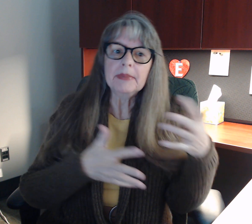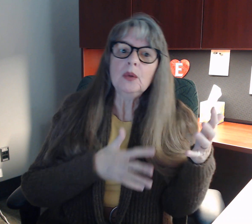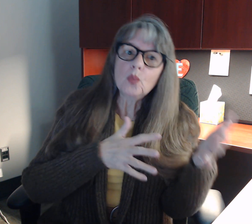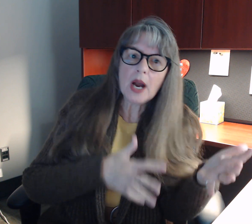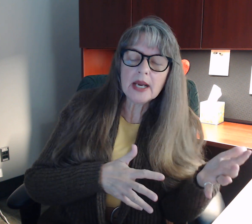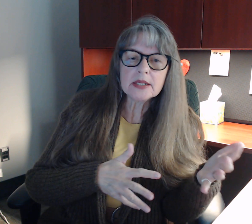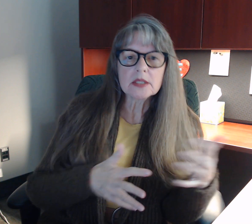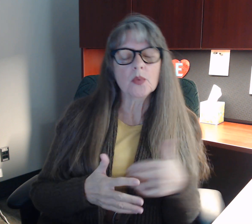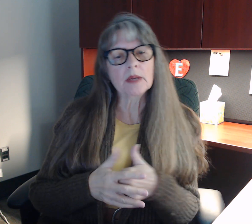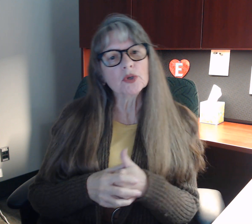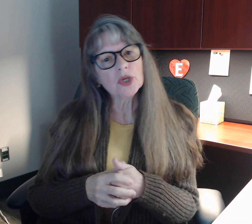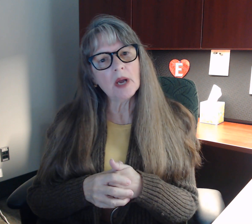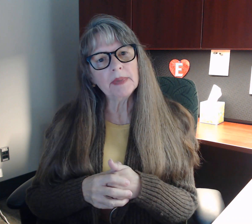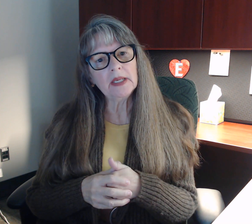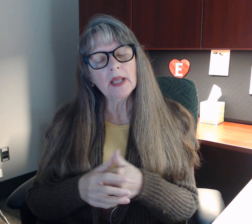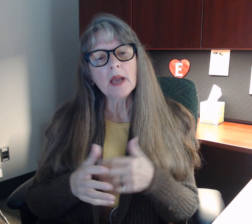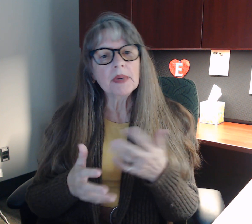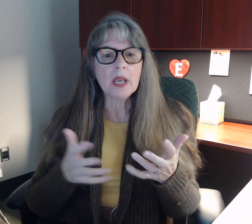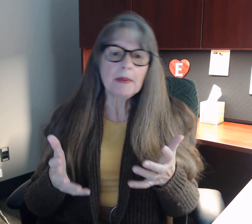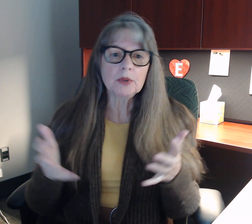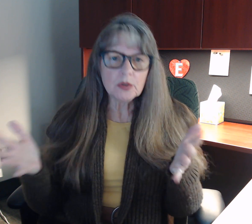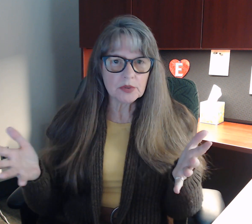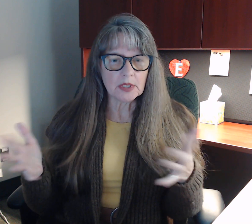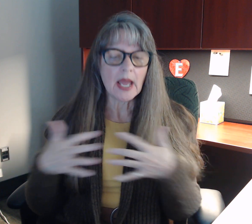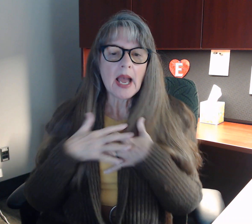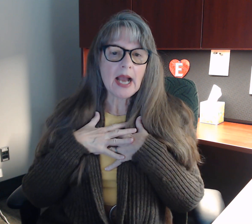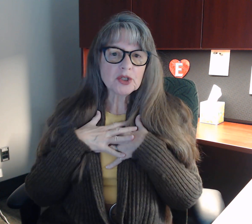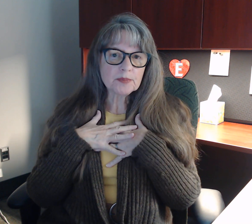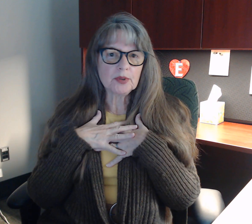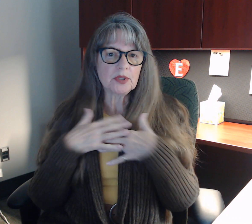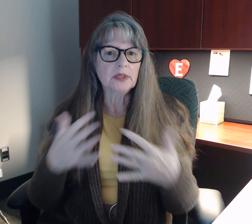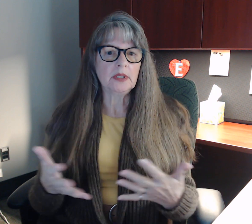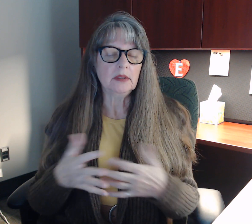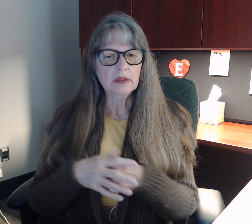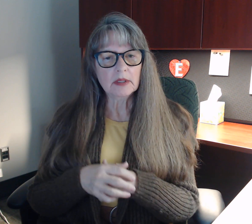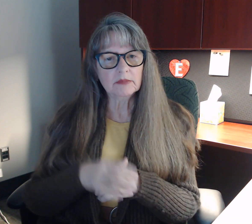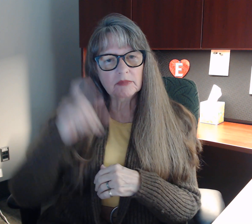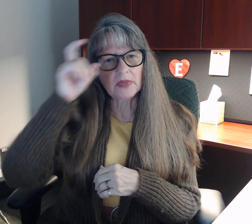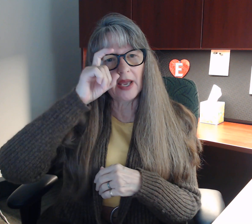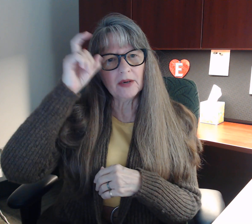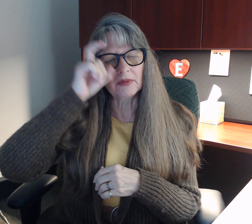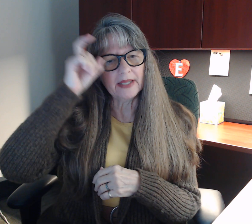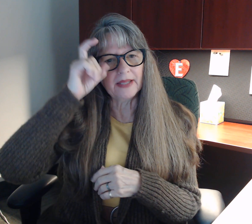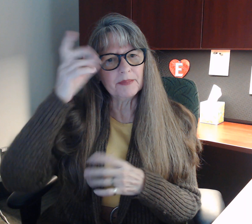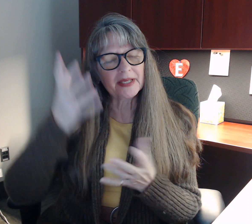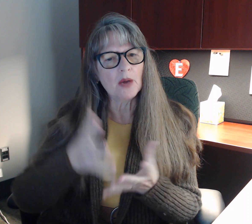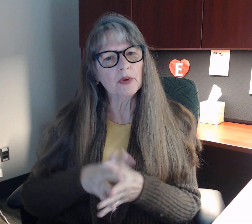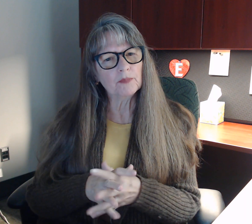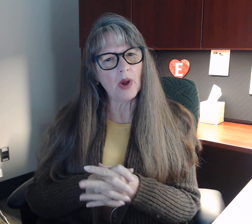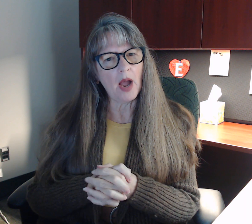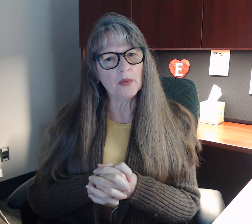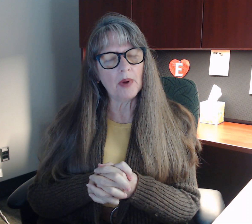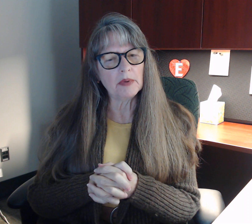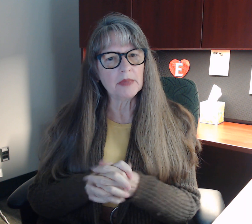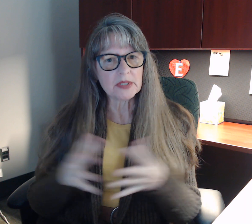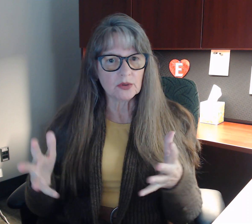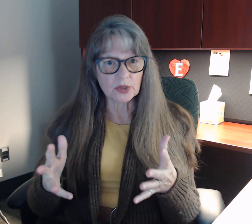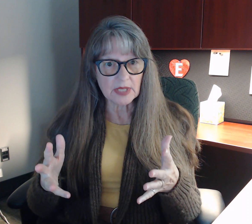being wise in the way I'm shopping, but a lot of people use it. I just personally, I don't like that because I would probably